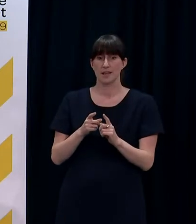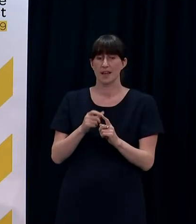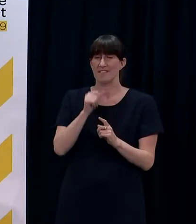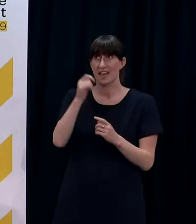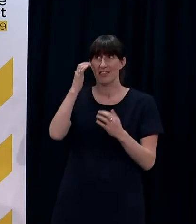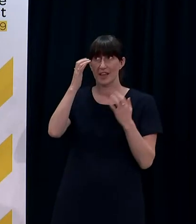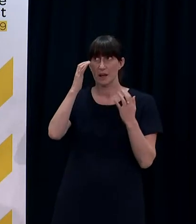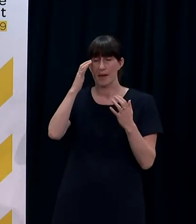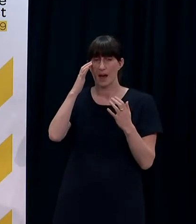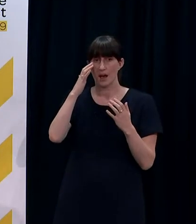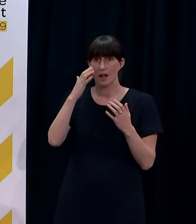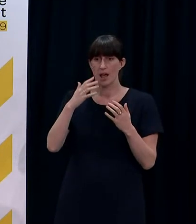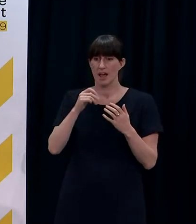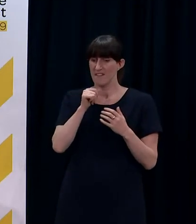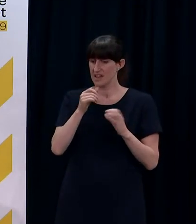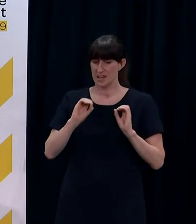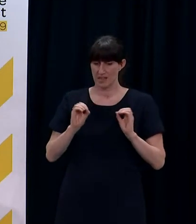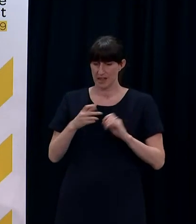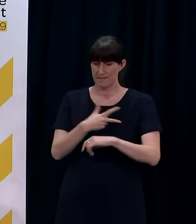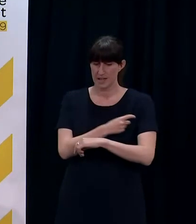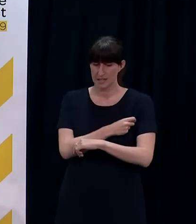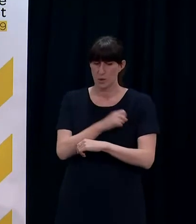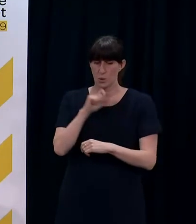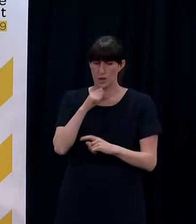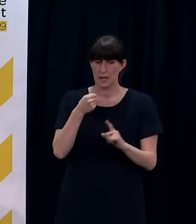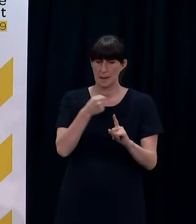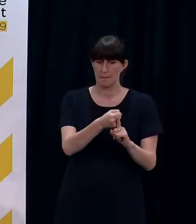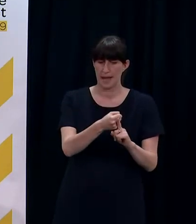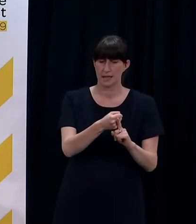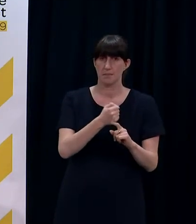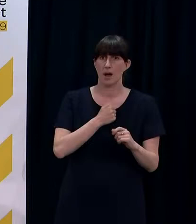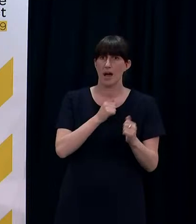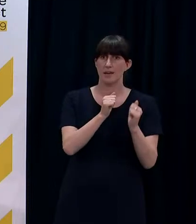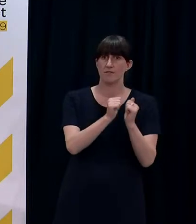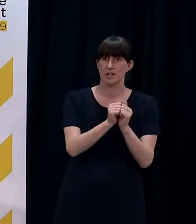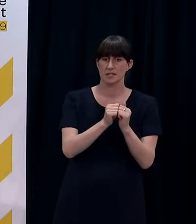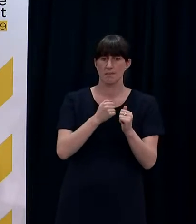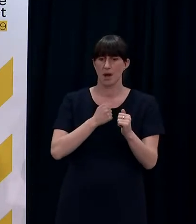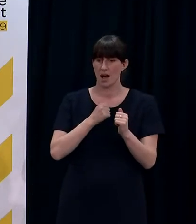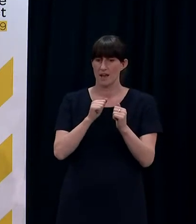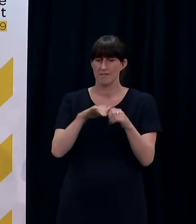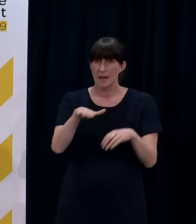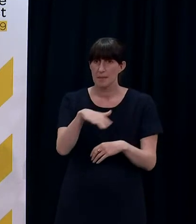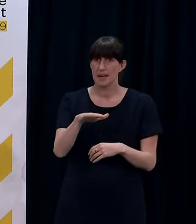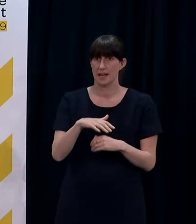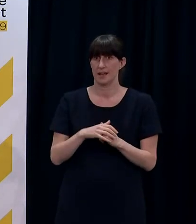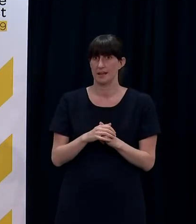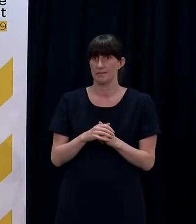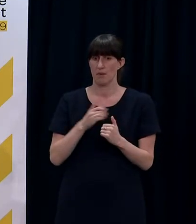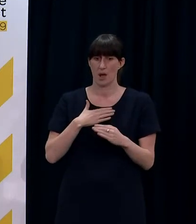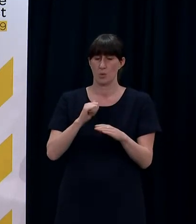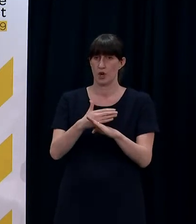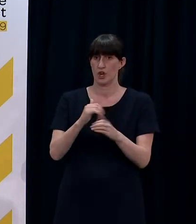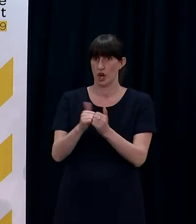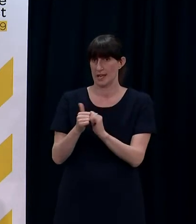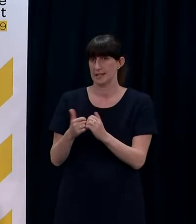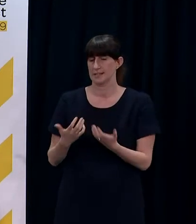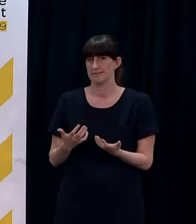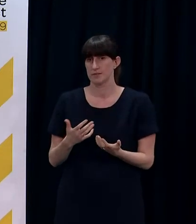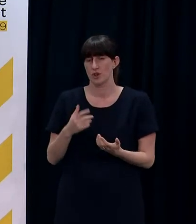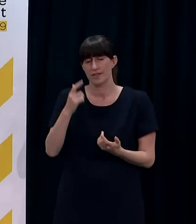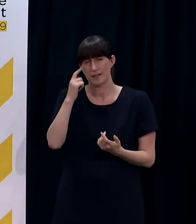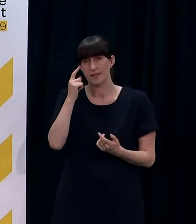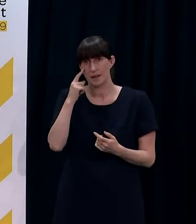on their family, their friends, their colleagues. So that still remains the best thing to do. Do you sort of foresee a scenario by the end of the year when